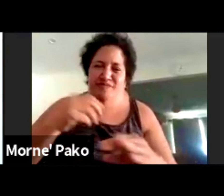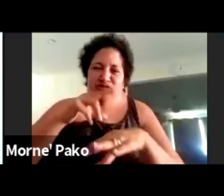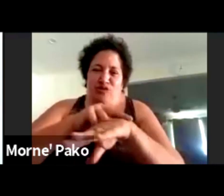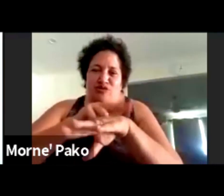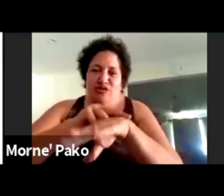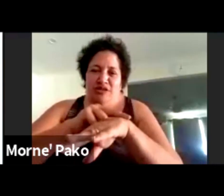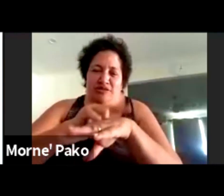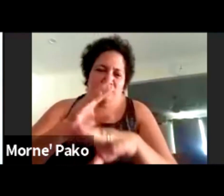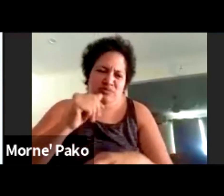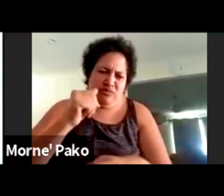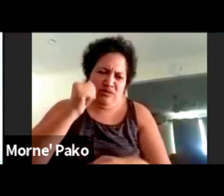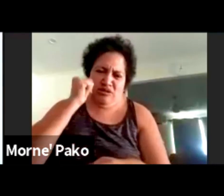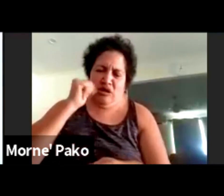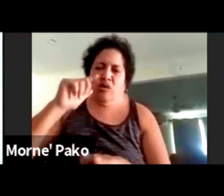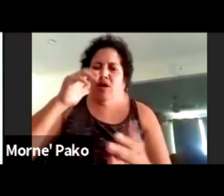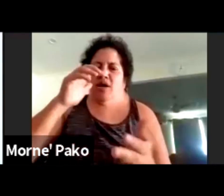I missed out